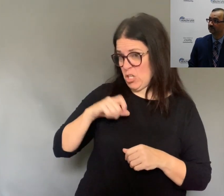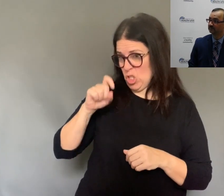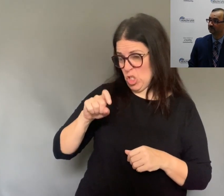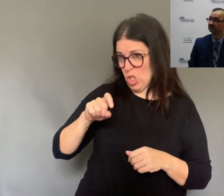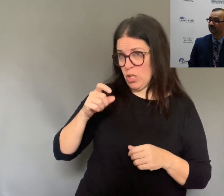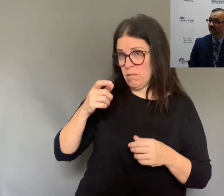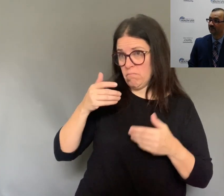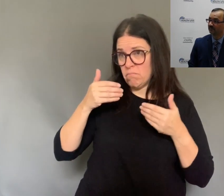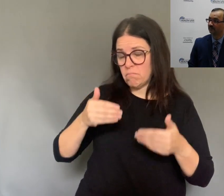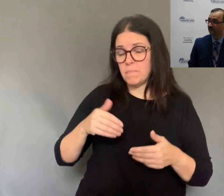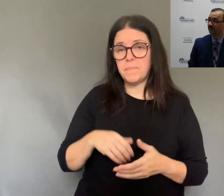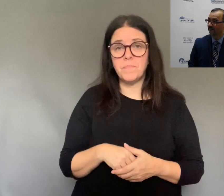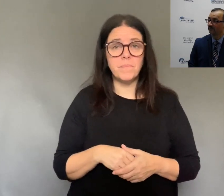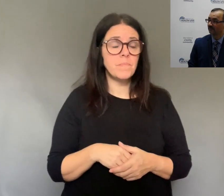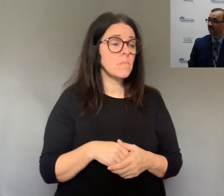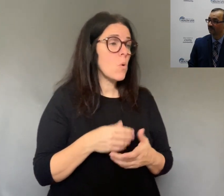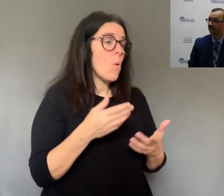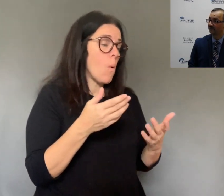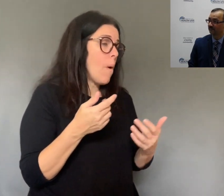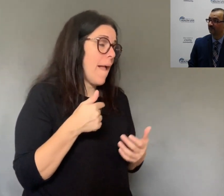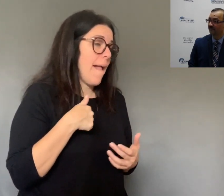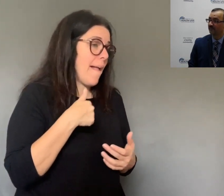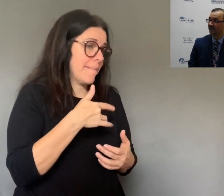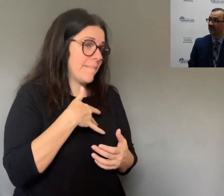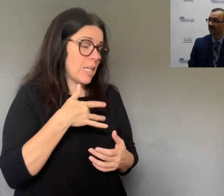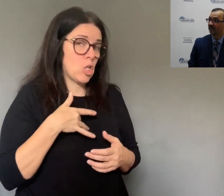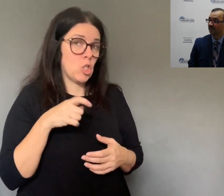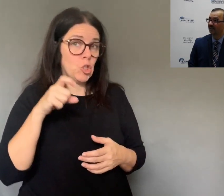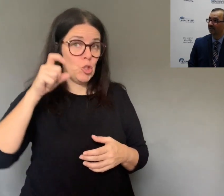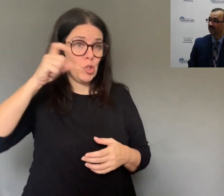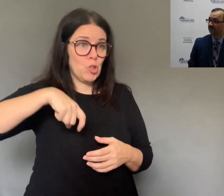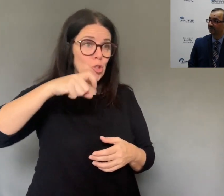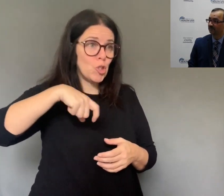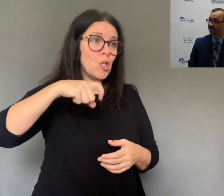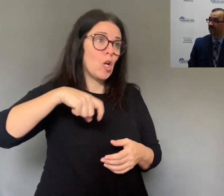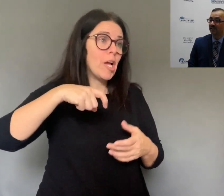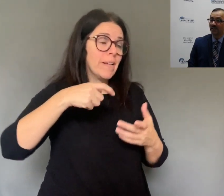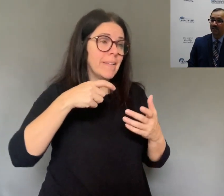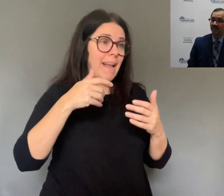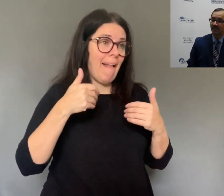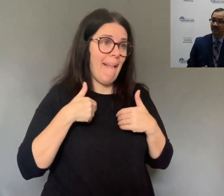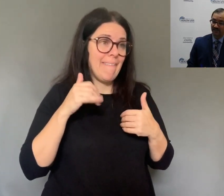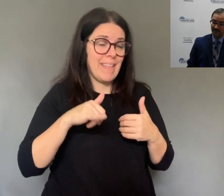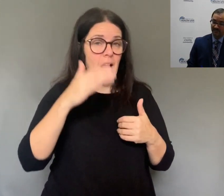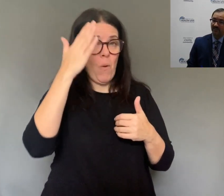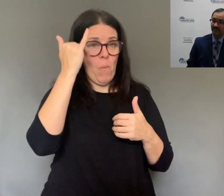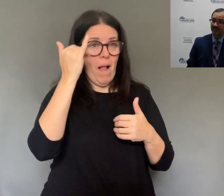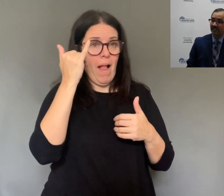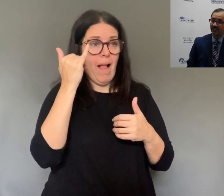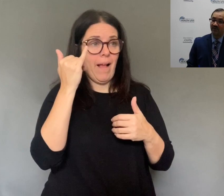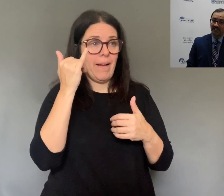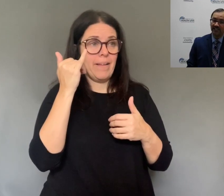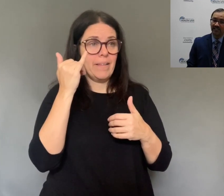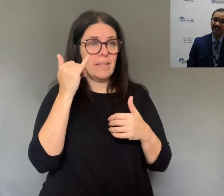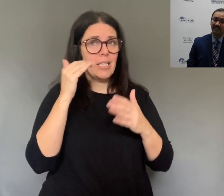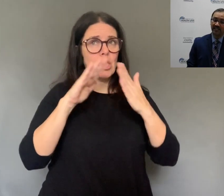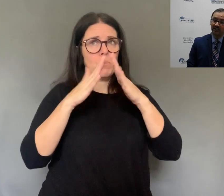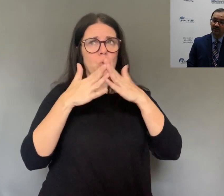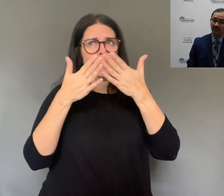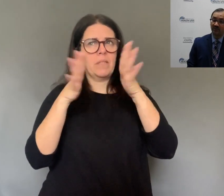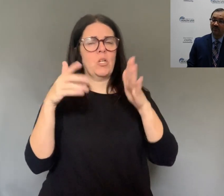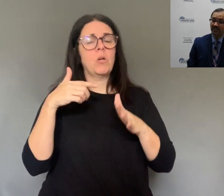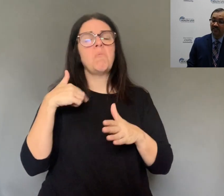who's walking around with the virus. I haven't heard anything on this side of the border, so I don't know if that's in discussions in the background or. No, I think